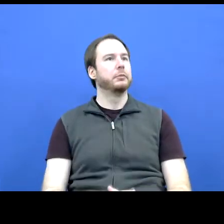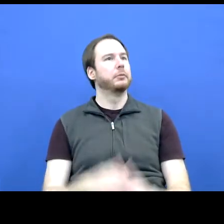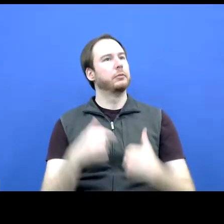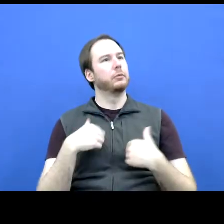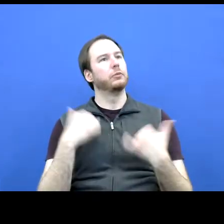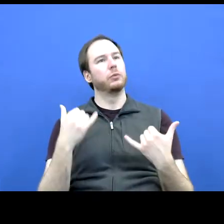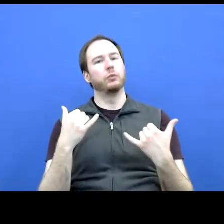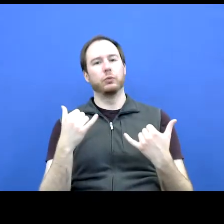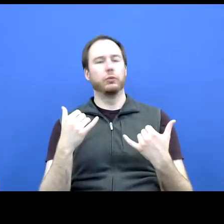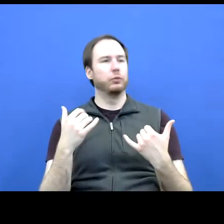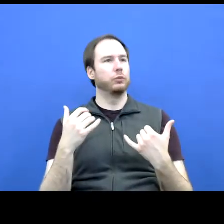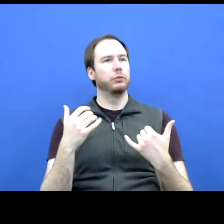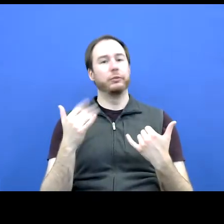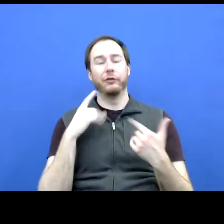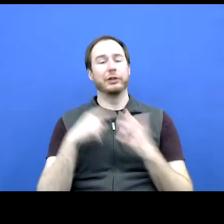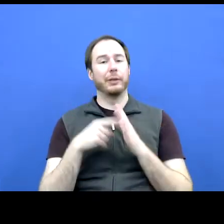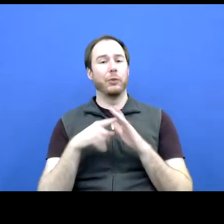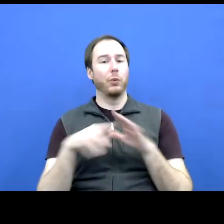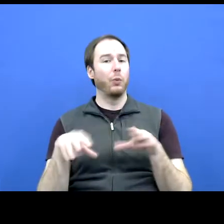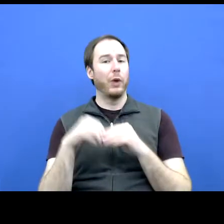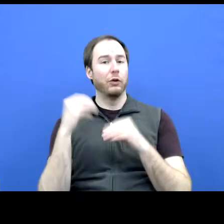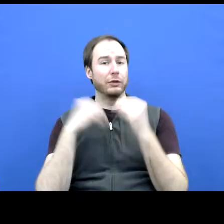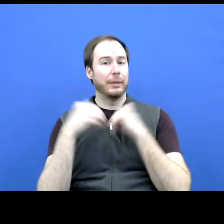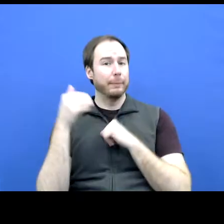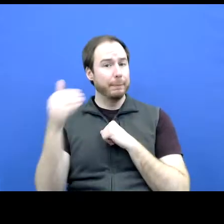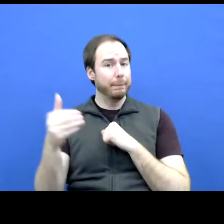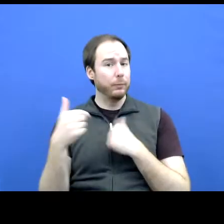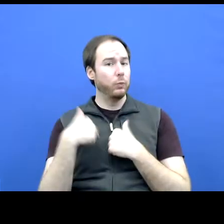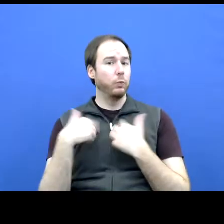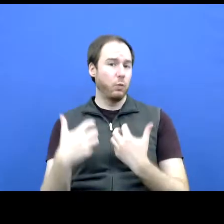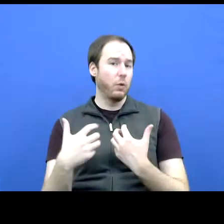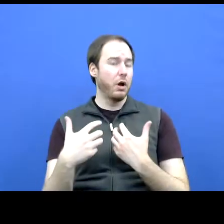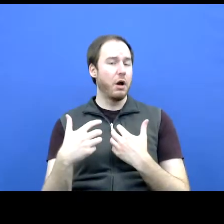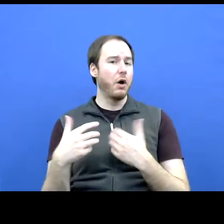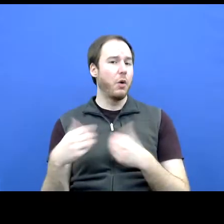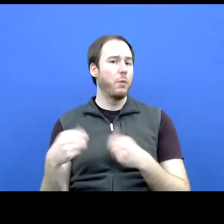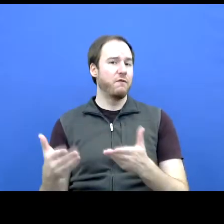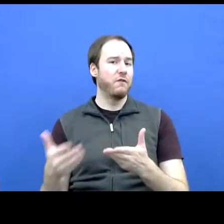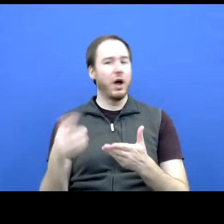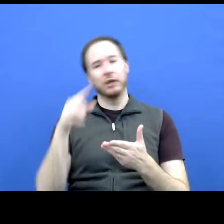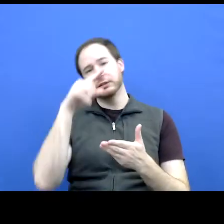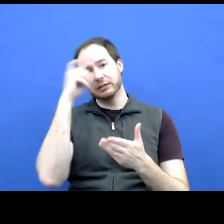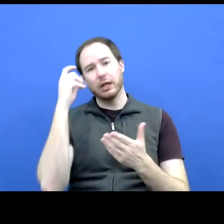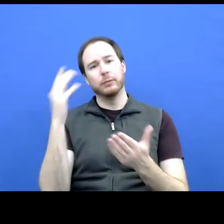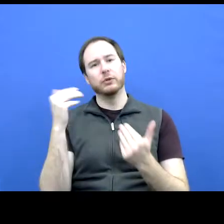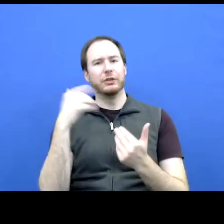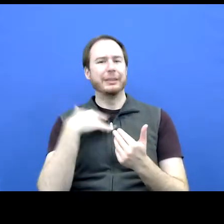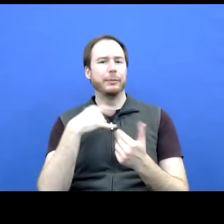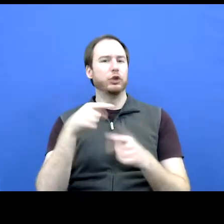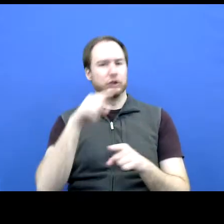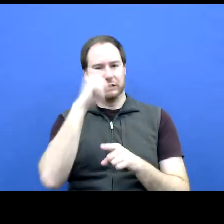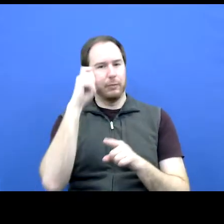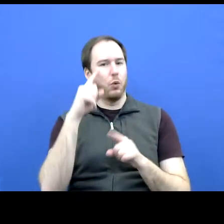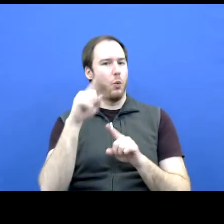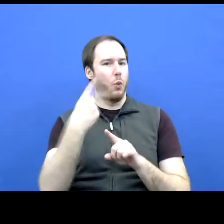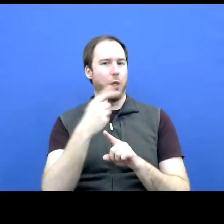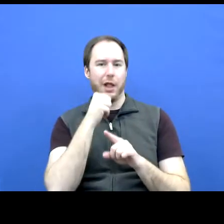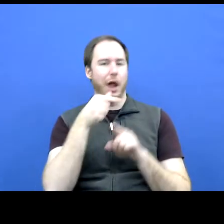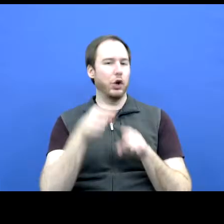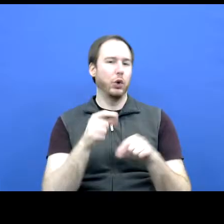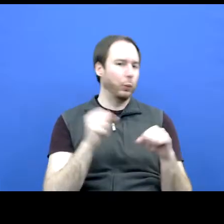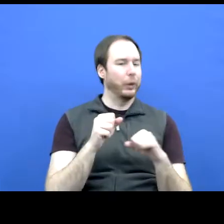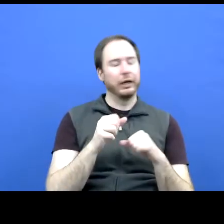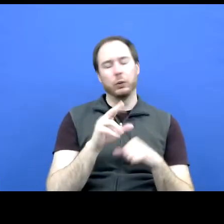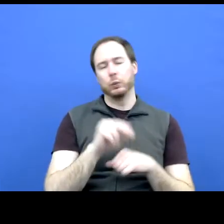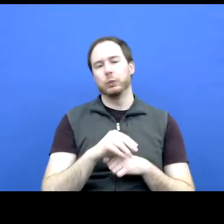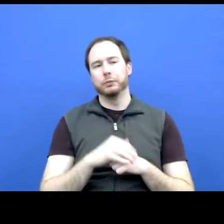currently looking to do a wedding reception out there. I've been getting some, it's summer coming, and only be for the summer months.